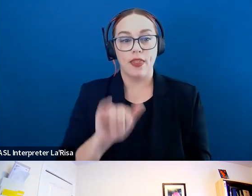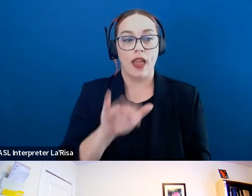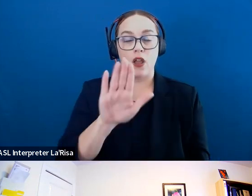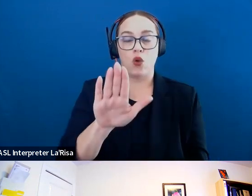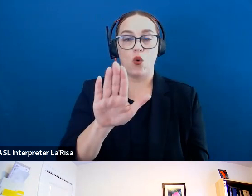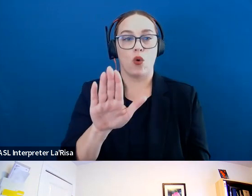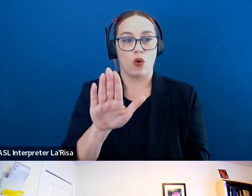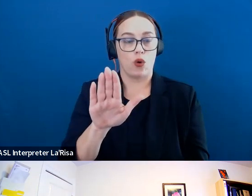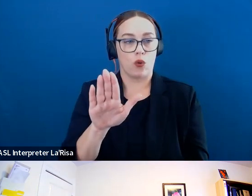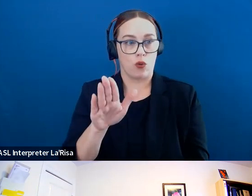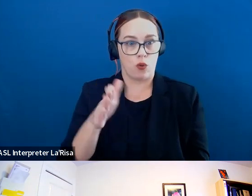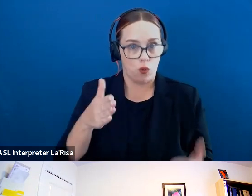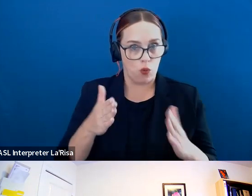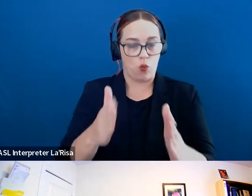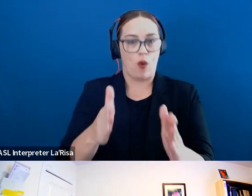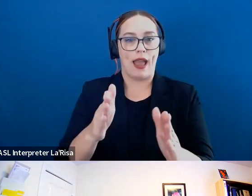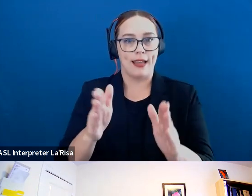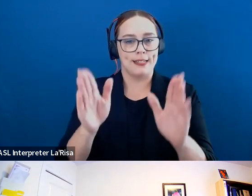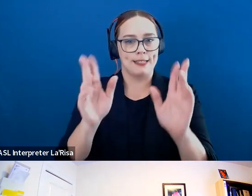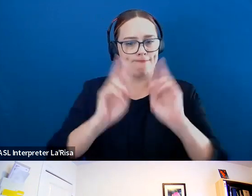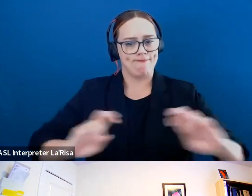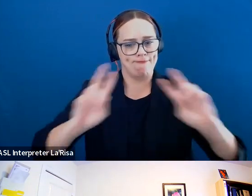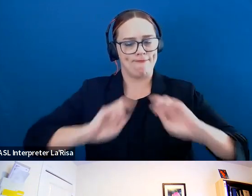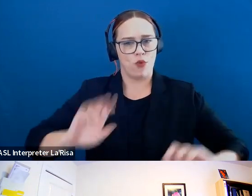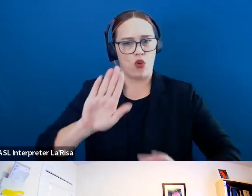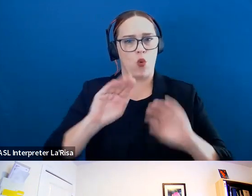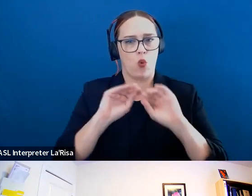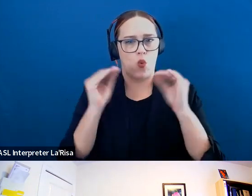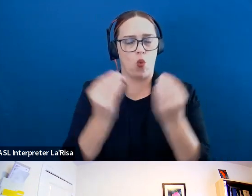your organizational's immediate